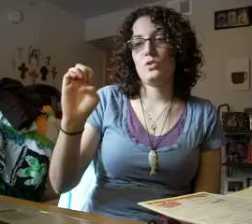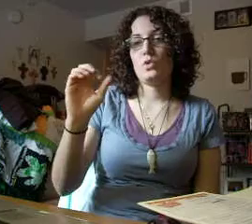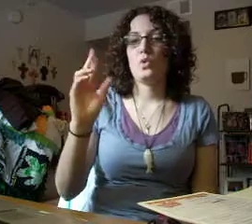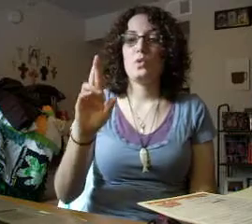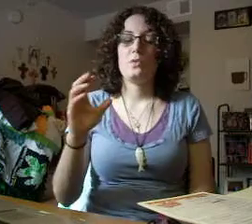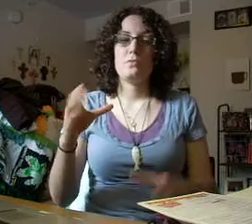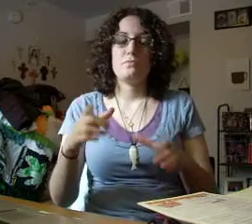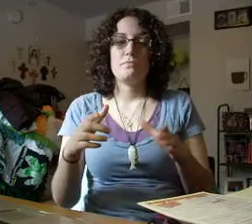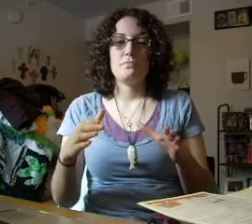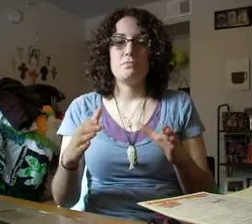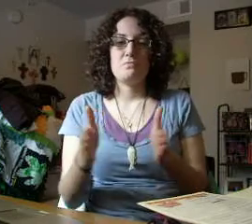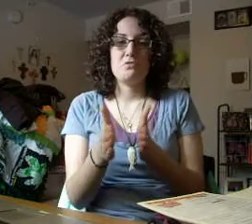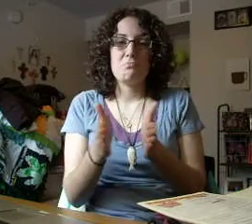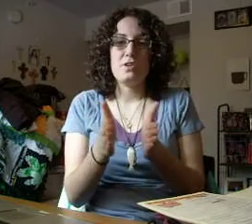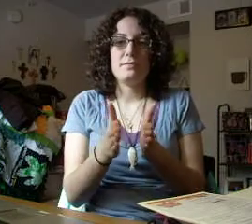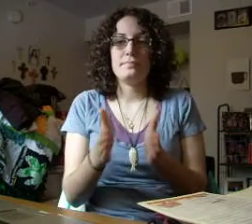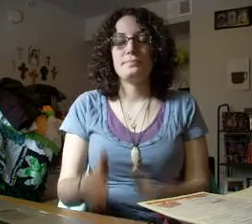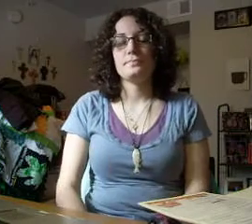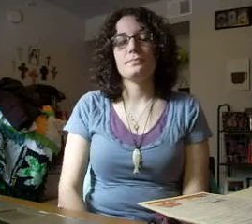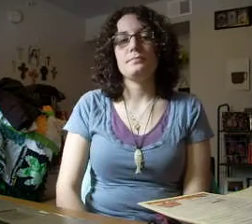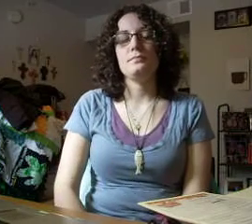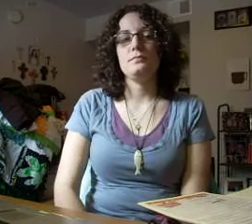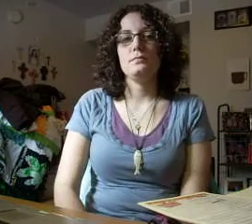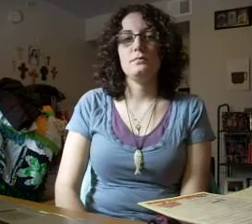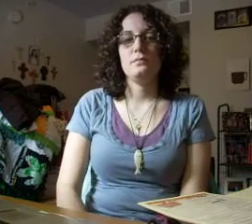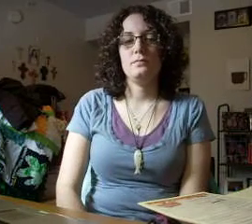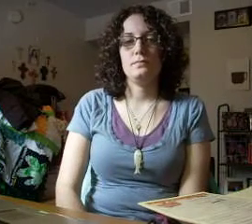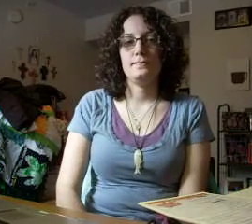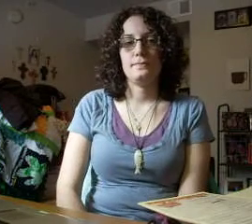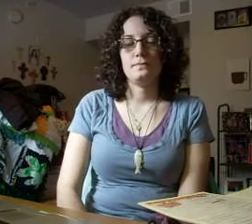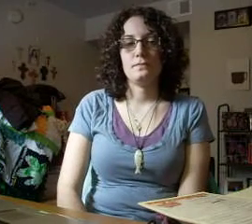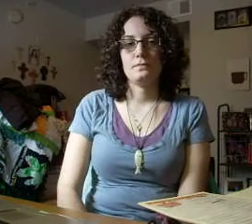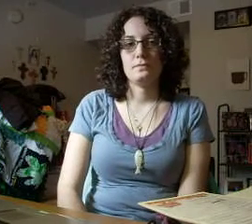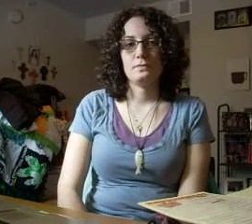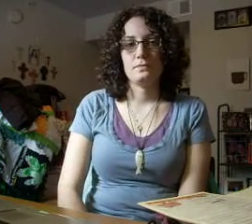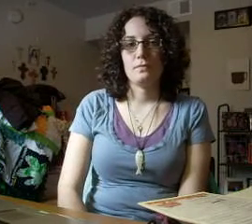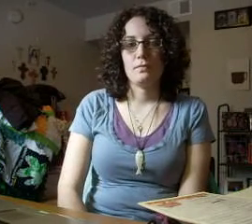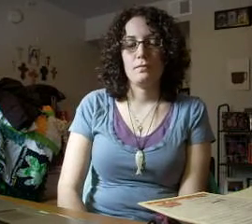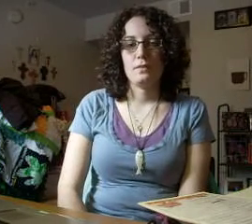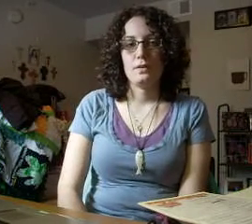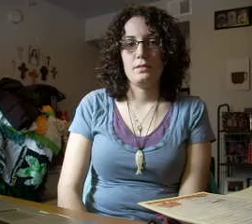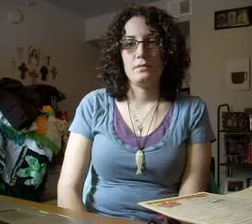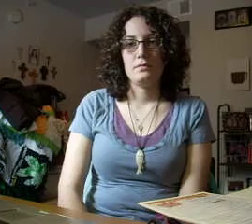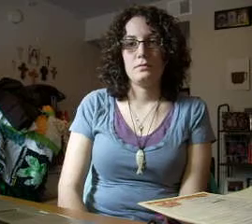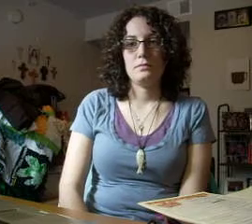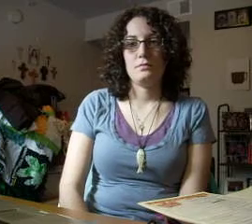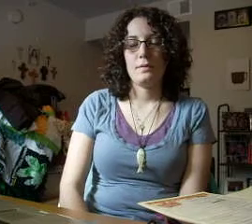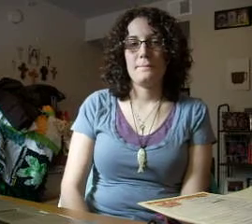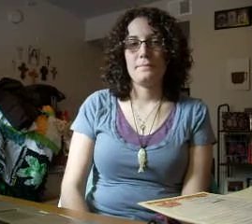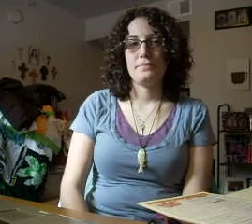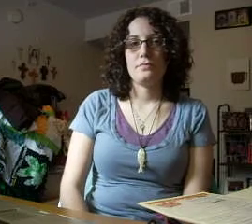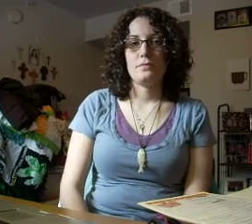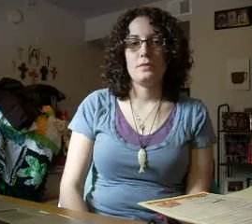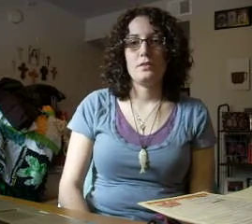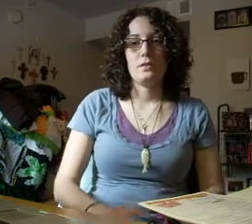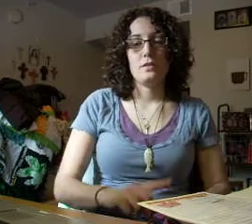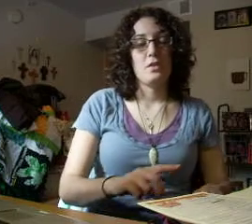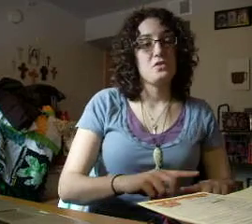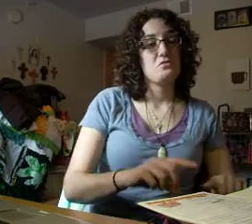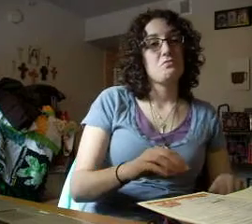of the amount of substance that's present. The besides physical properties, there are also chemical properties.